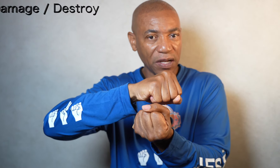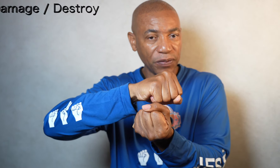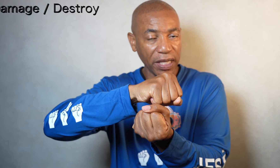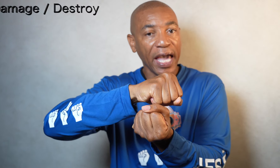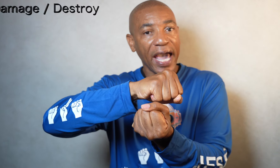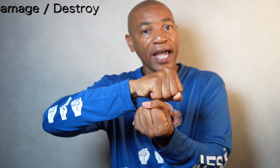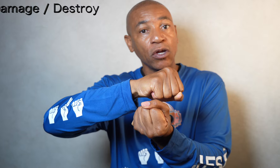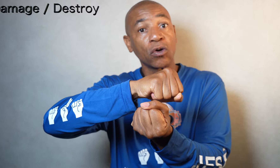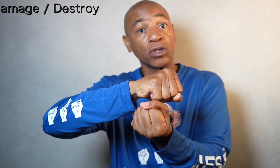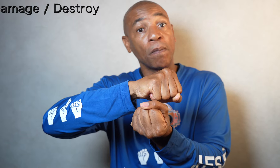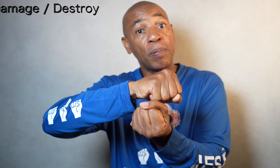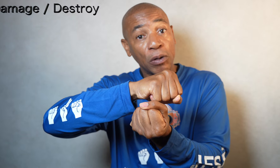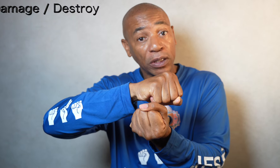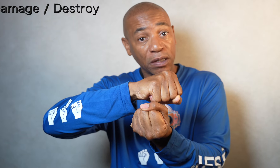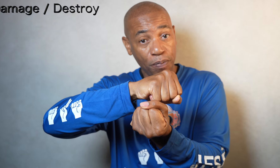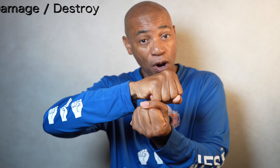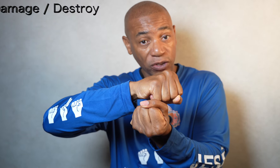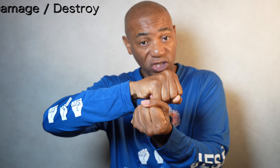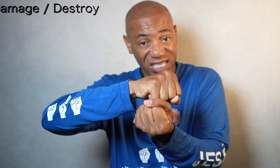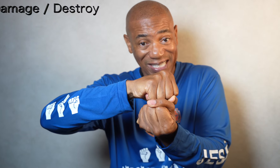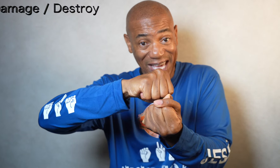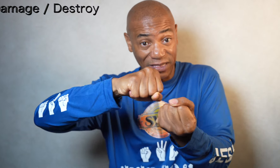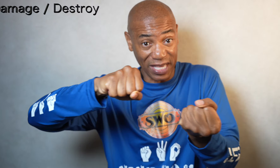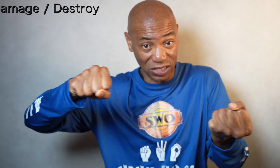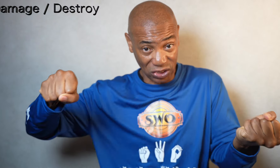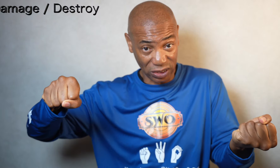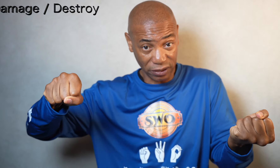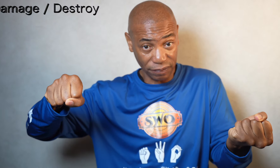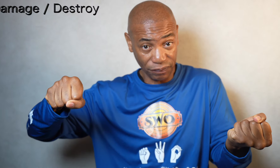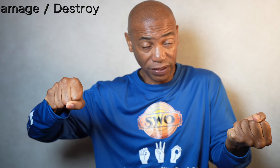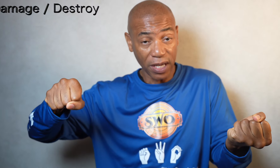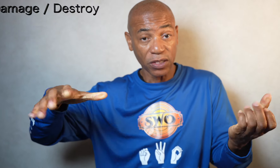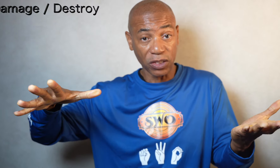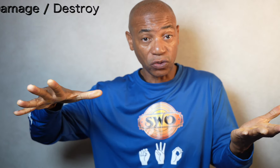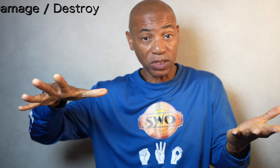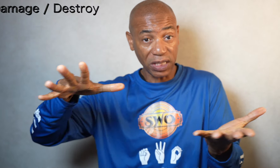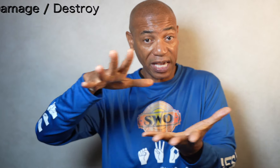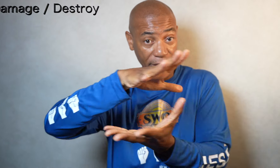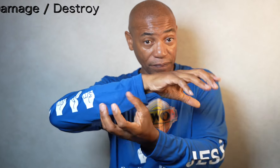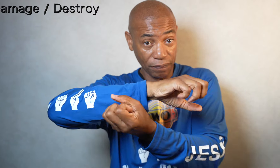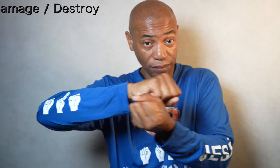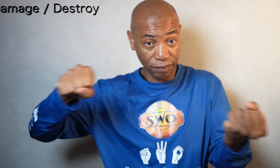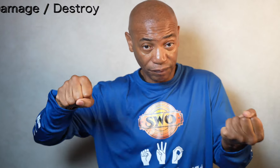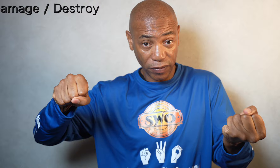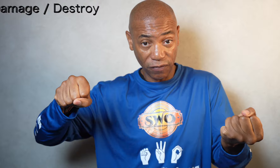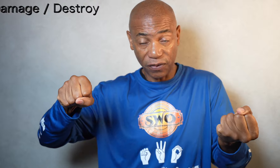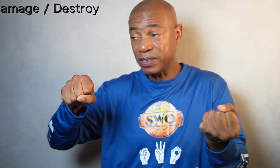something and you're going to pull it apart, just like this. Let's do this again. From the